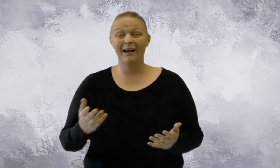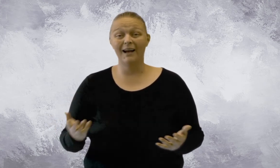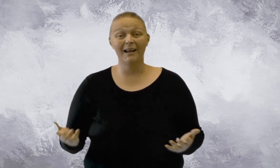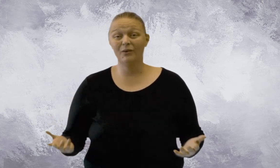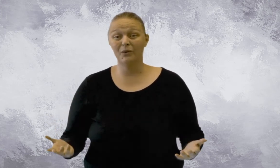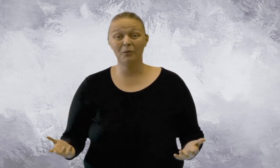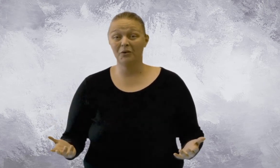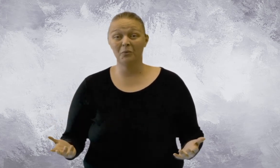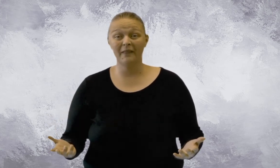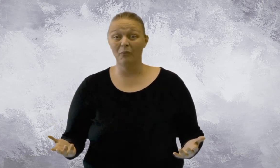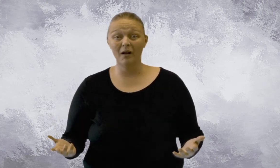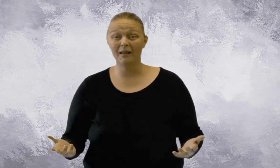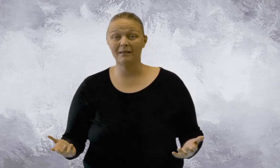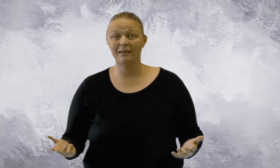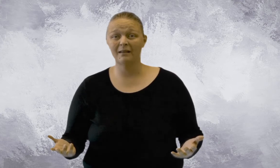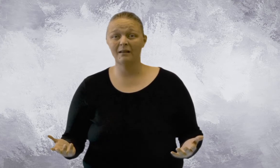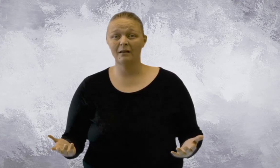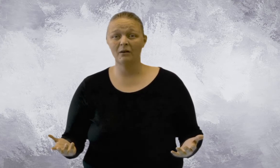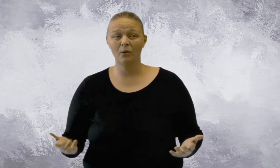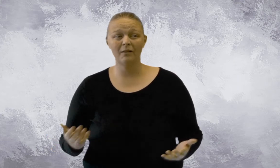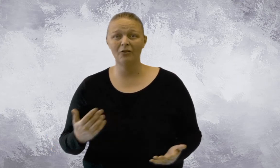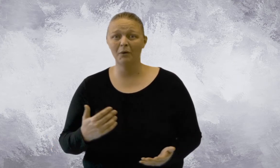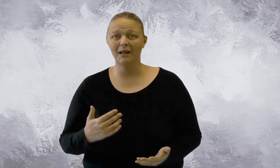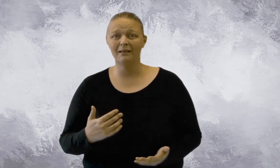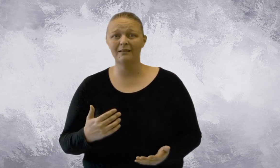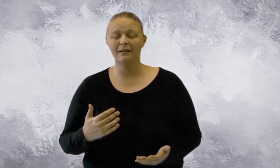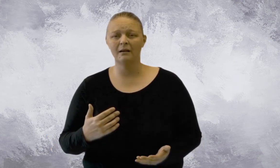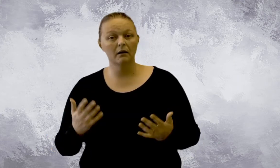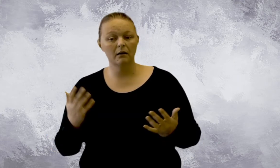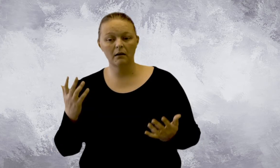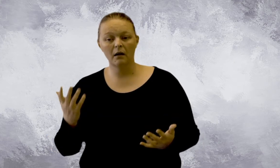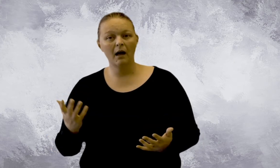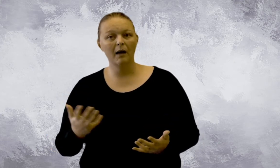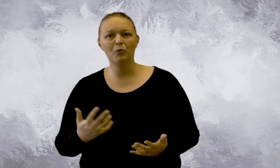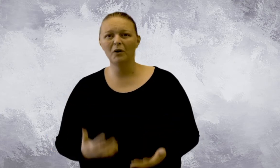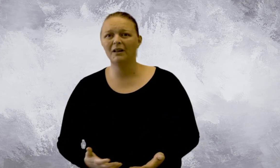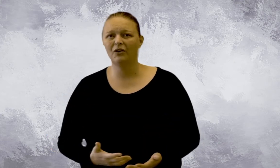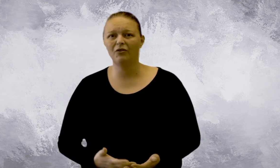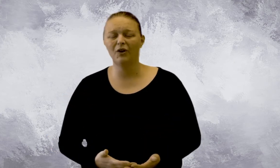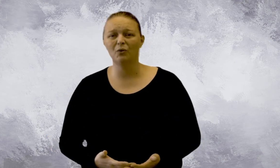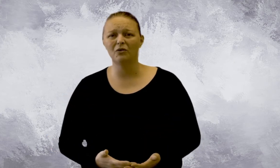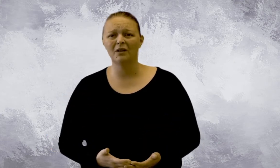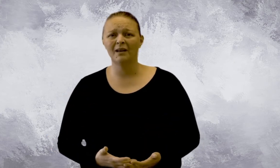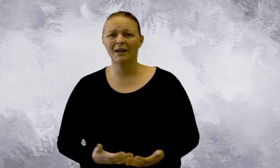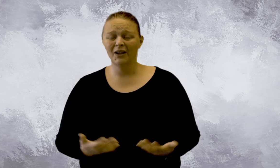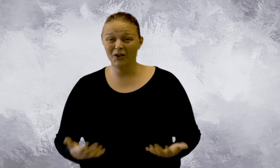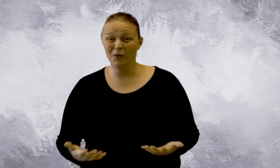I don't know which one that was, or this one is. I'm really confused. Can you help